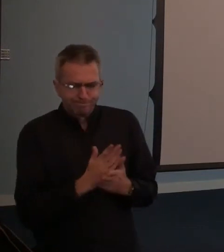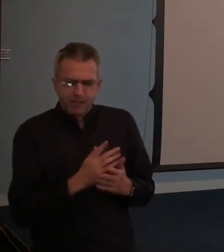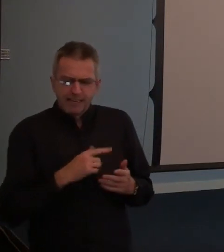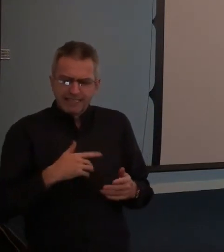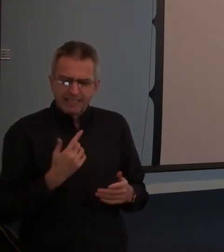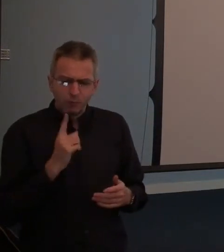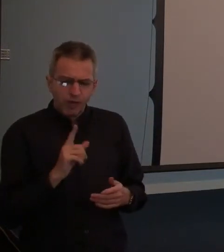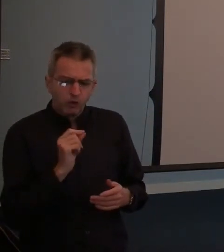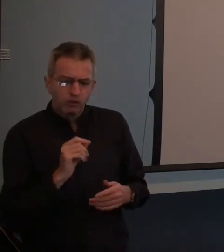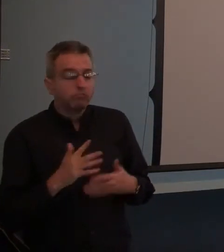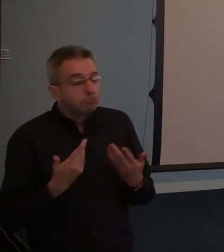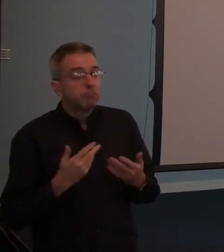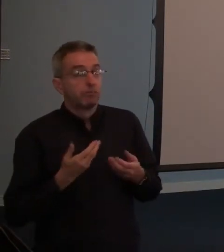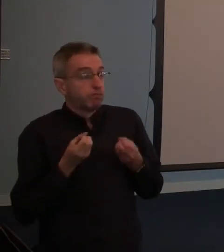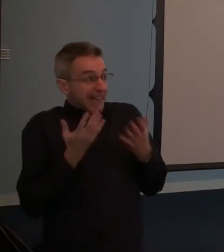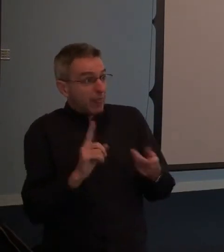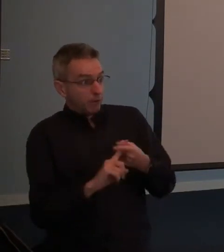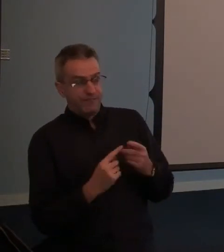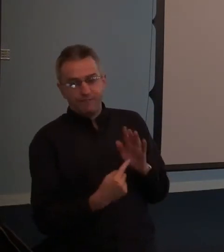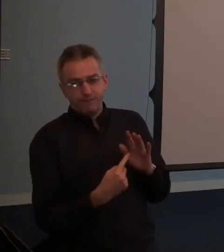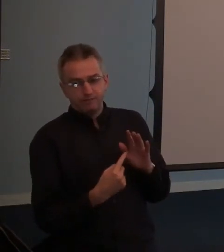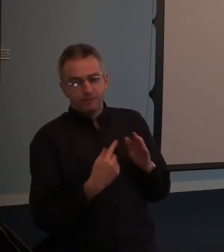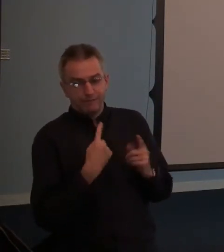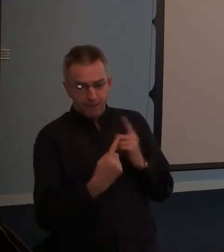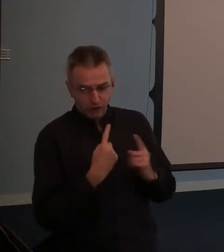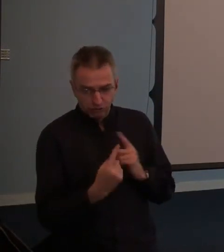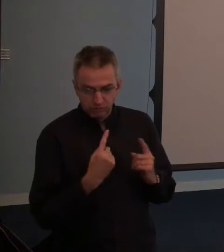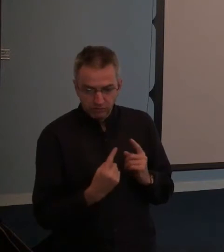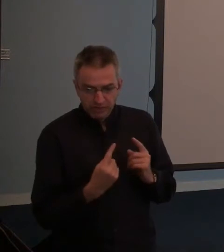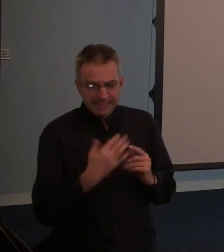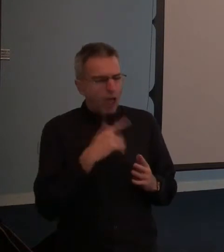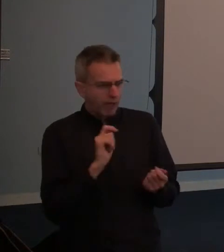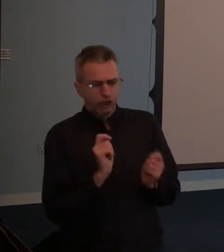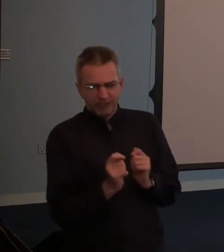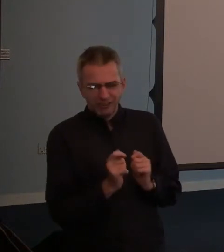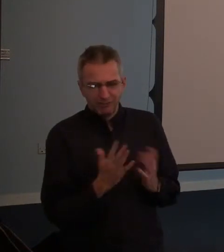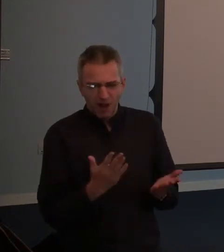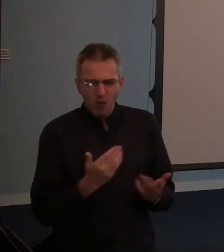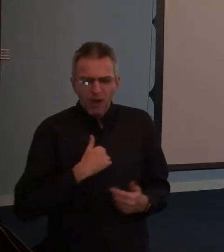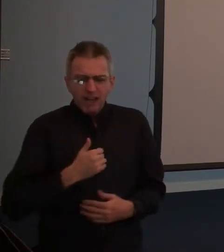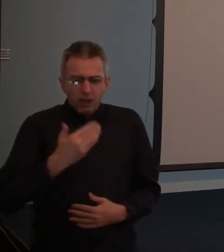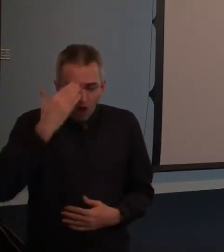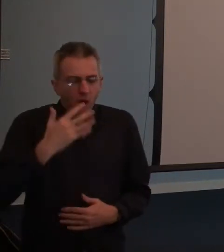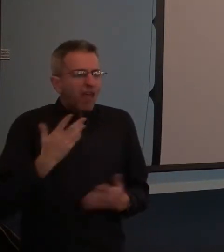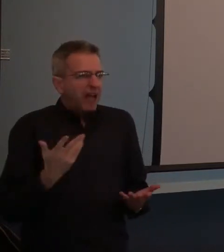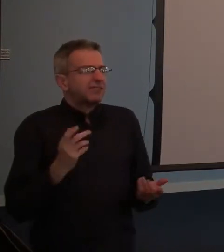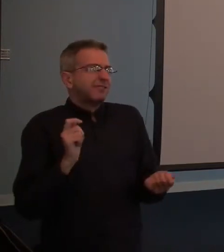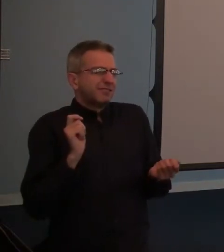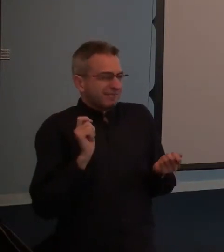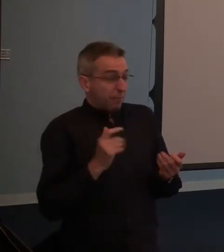One area of the project, out of many different ones that we had, was that we wanted to present positive information and to see if that could